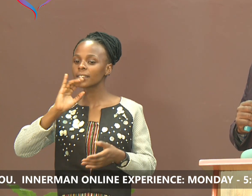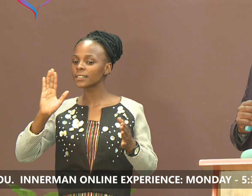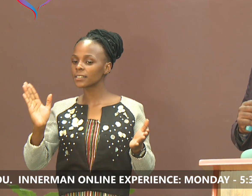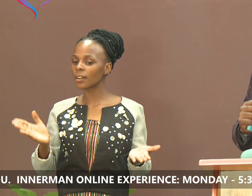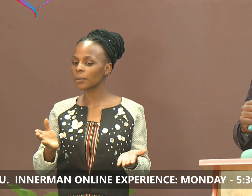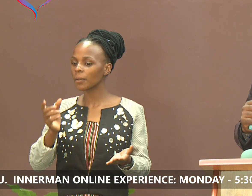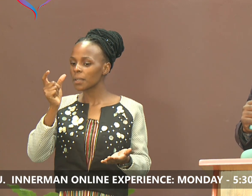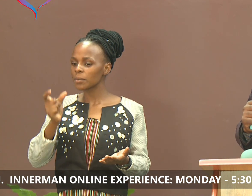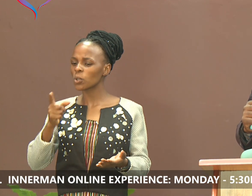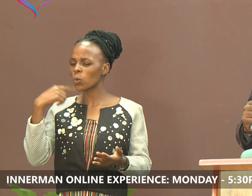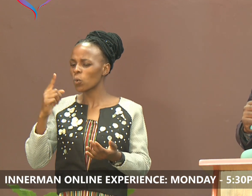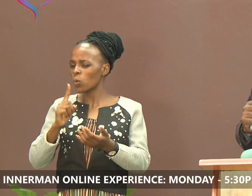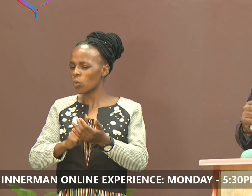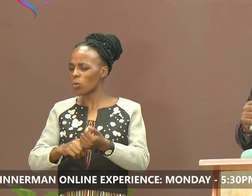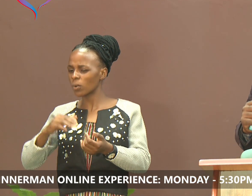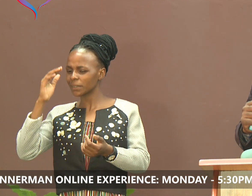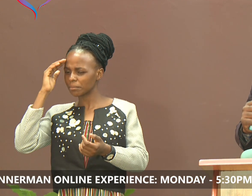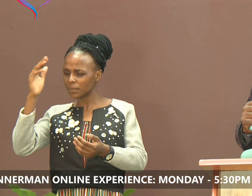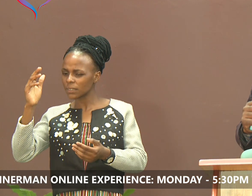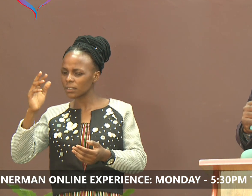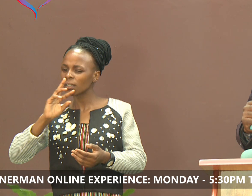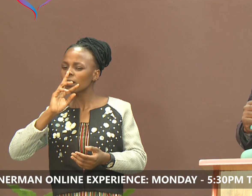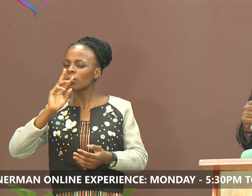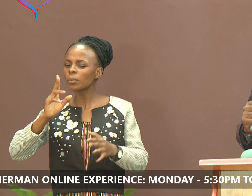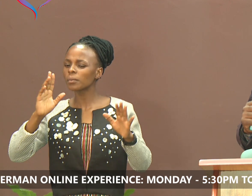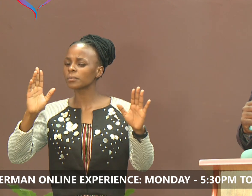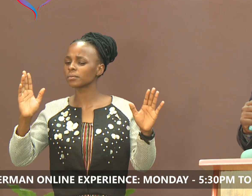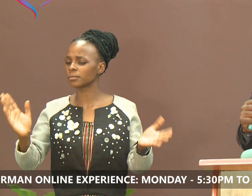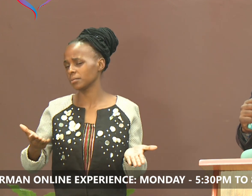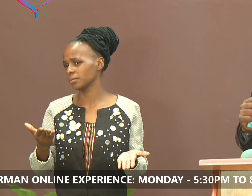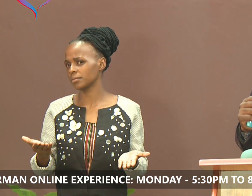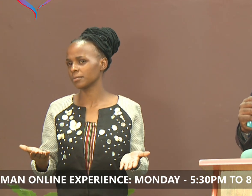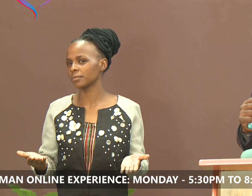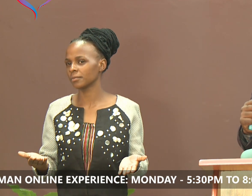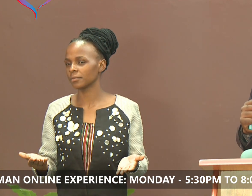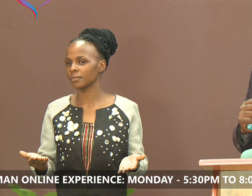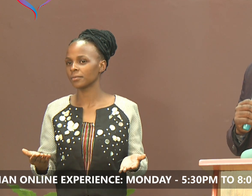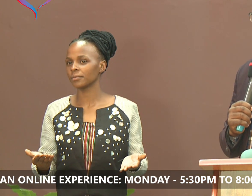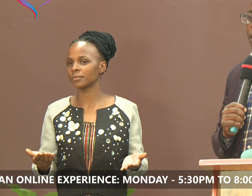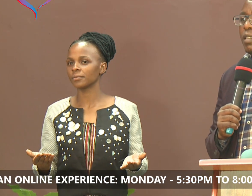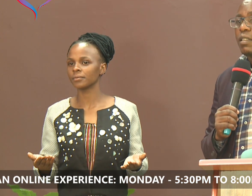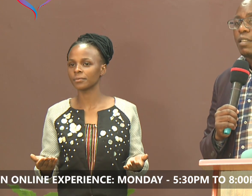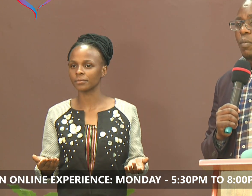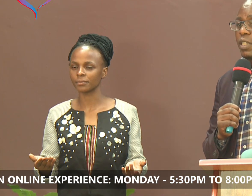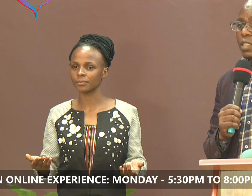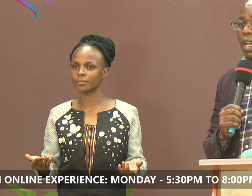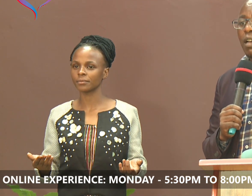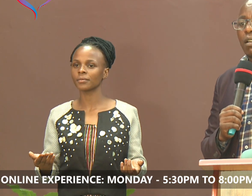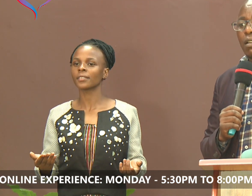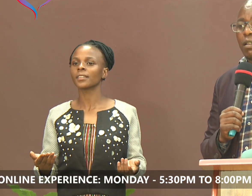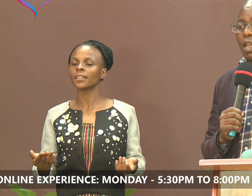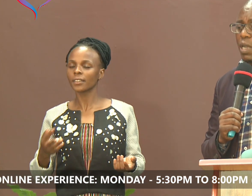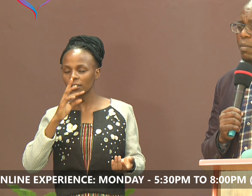Kati okuddamu yengeri omuntu ono afunye obubaka yaddamu ngazza ya mawulire. Ndiye bwavudde.